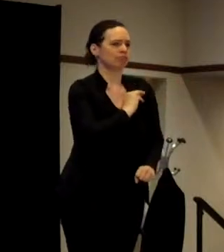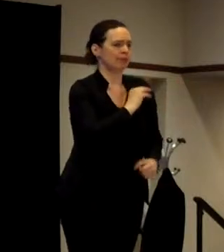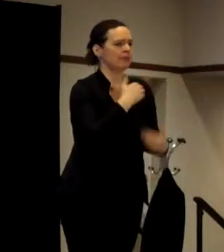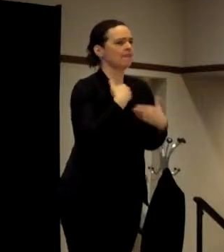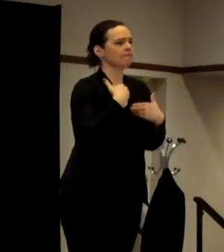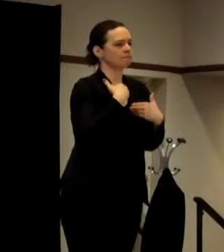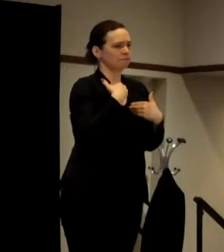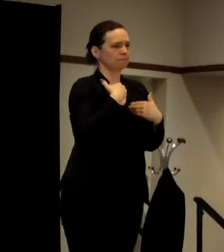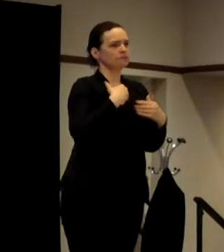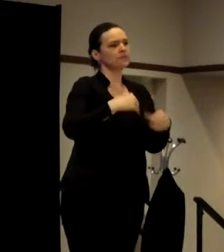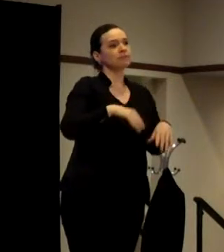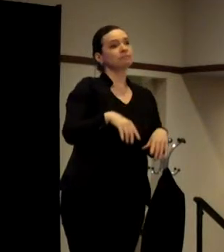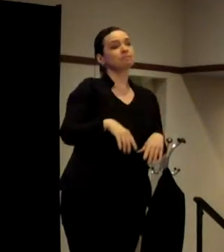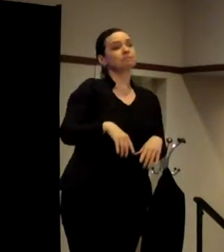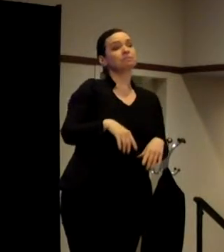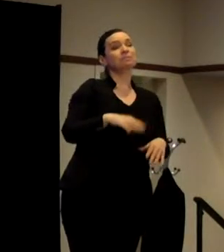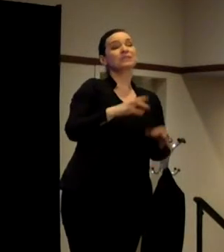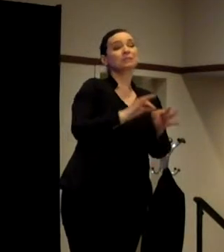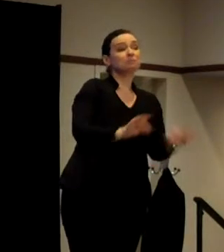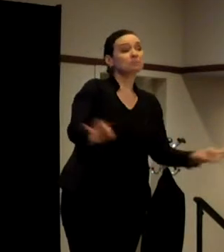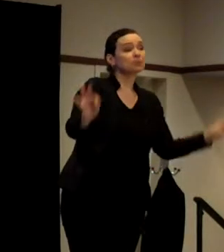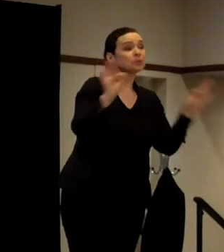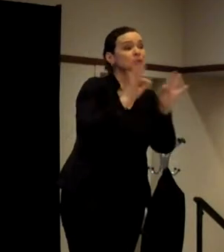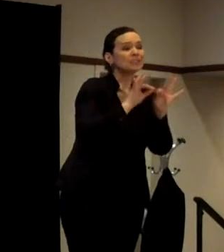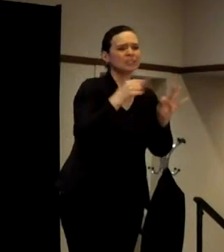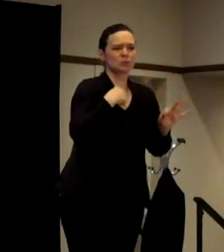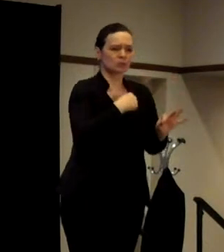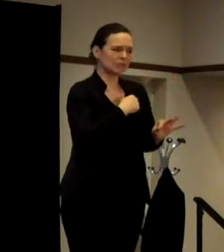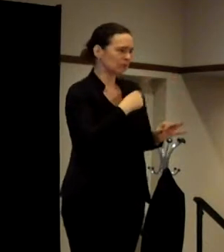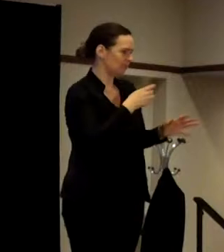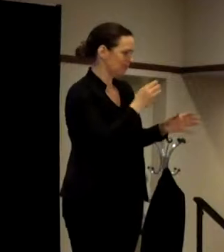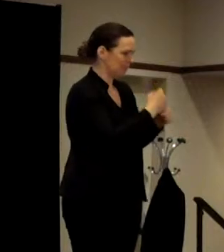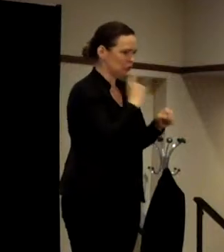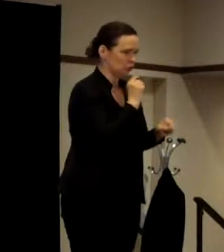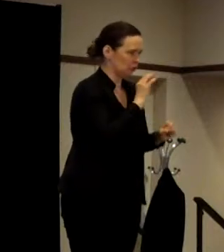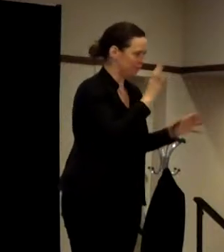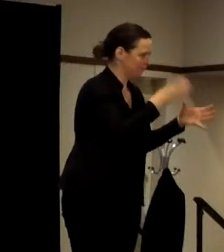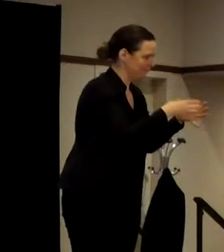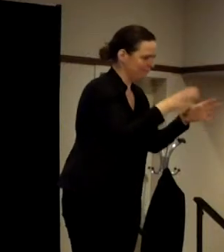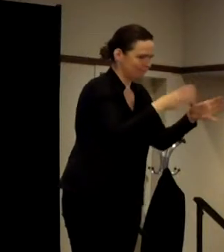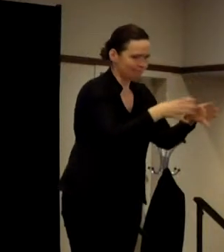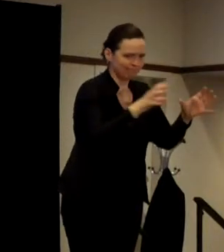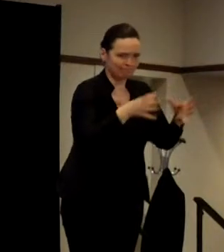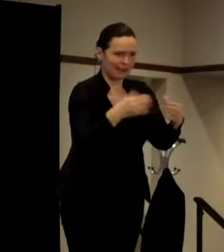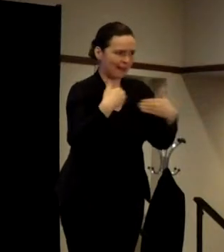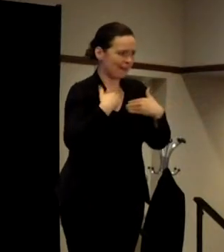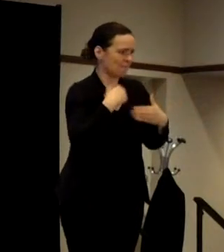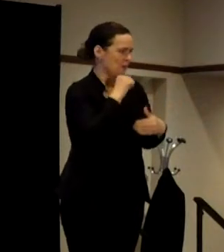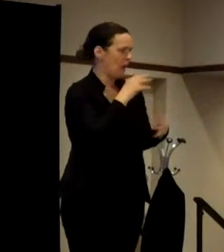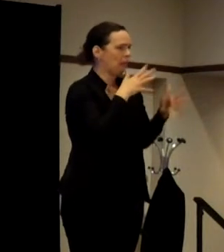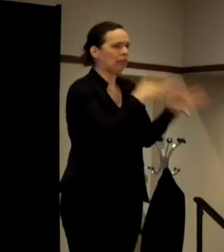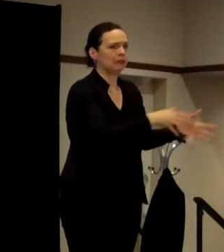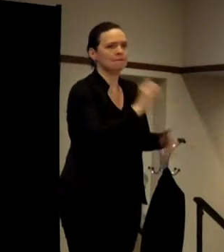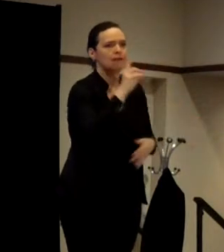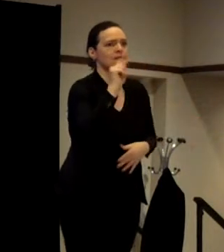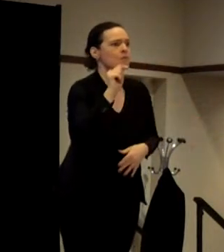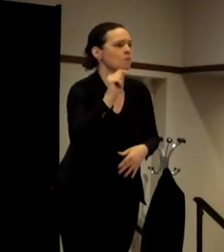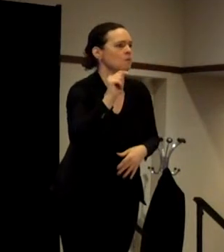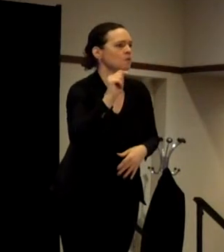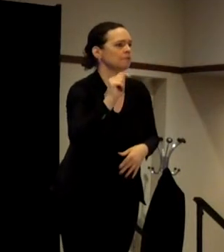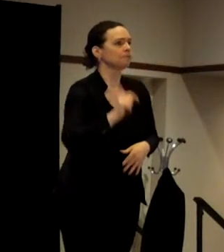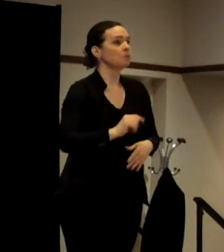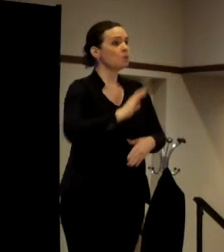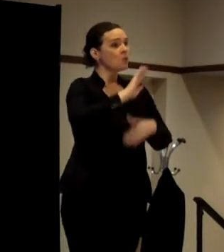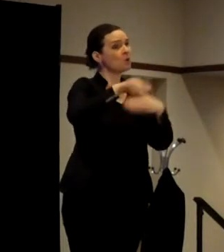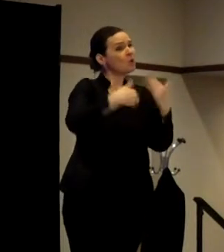sure nobody gets left behind in this process. All of us are vulnerable in the pandemic, but including our